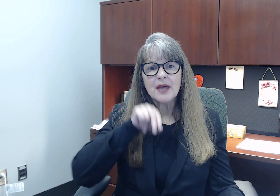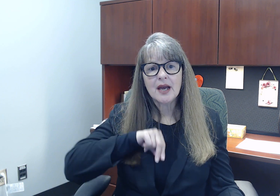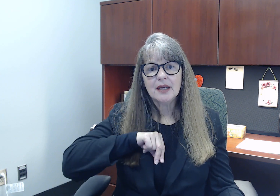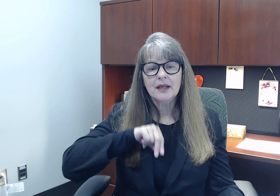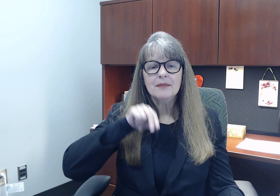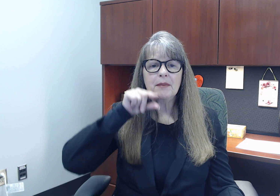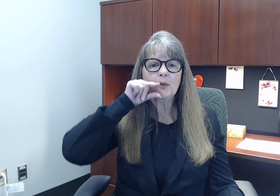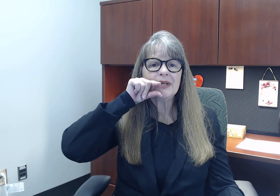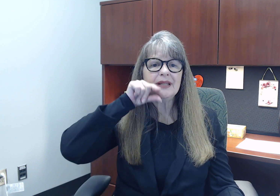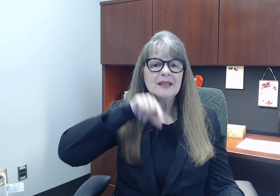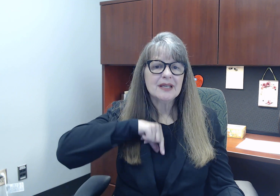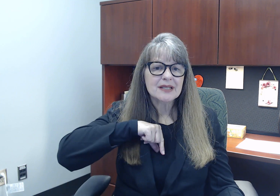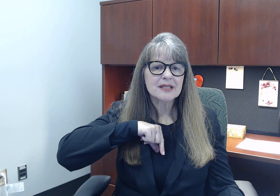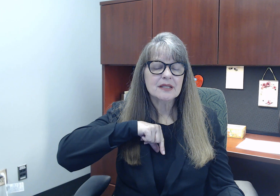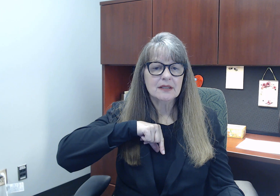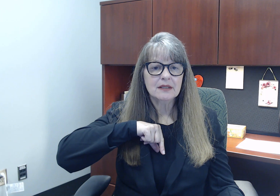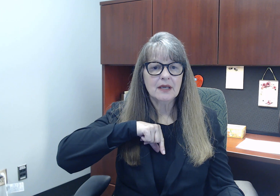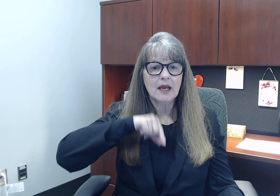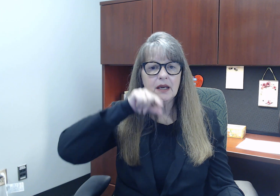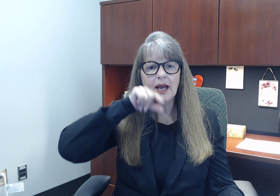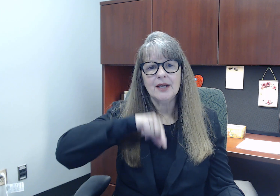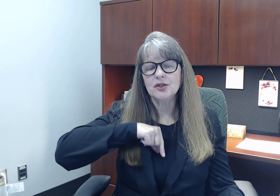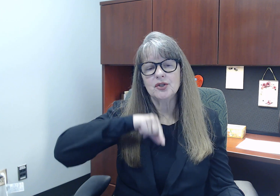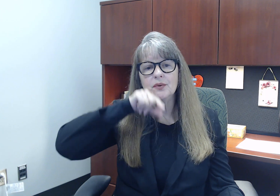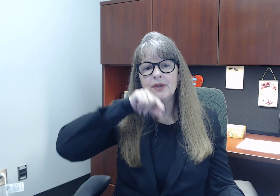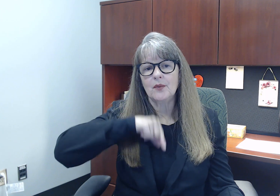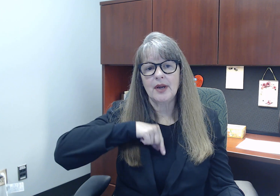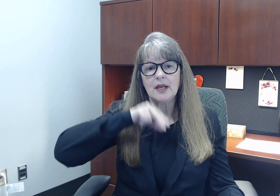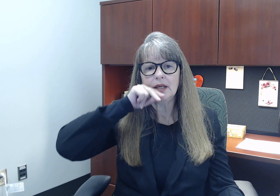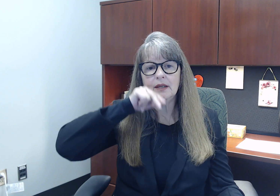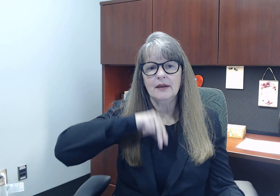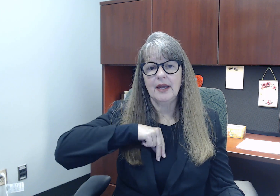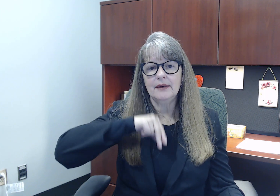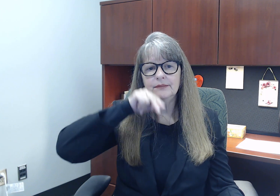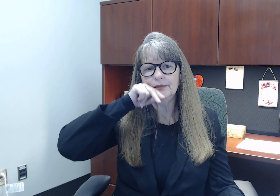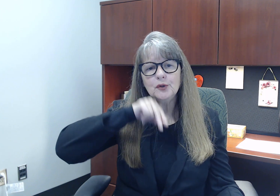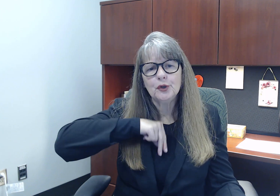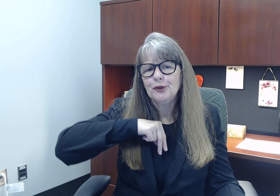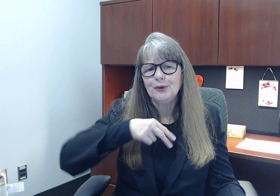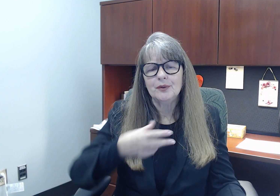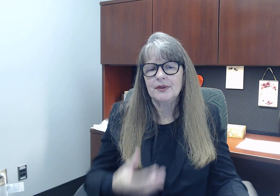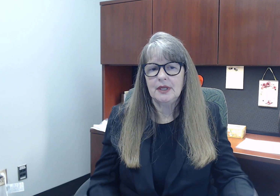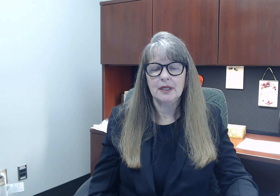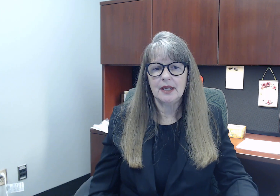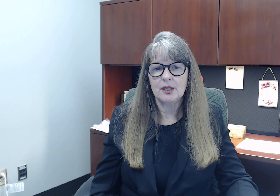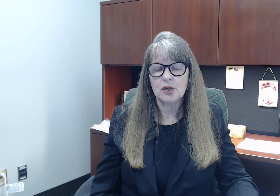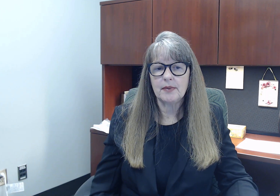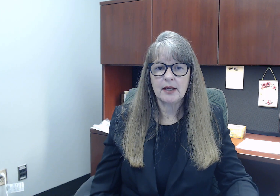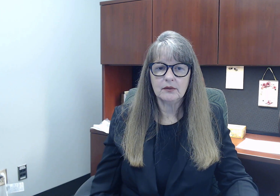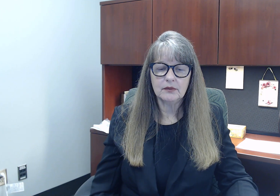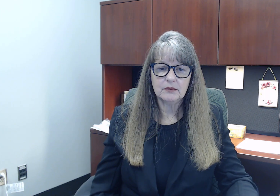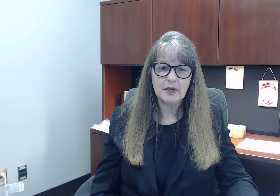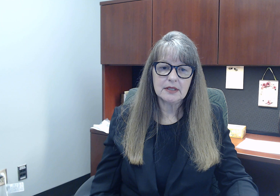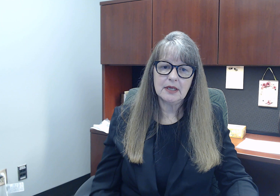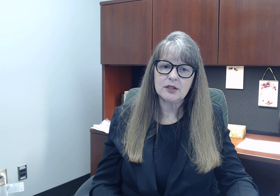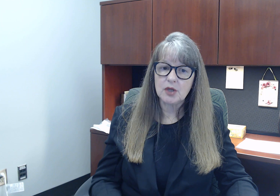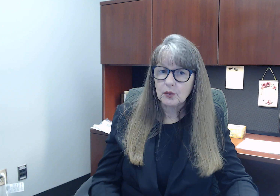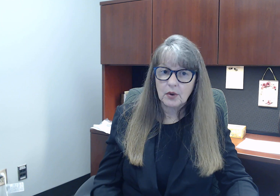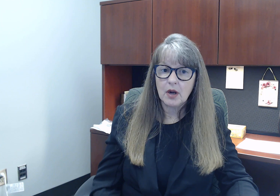that. Remember we did this? I just do it that way. You could do it with the N hand shape. It's not wrong, and it's